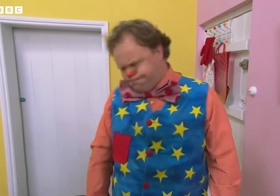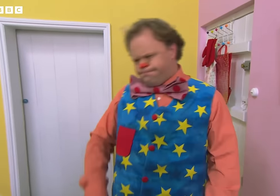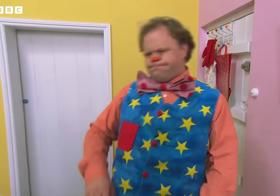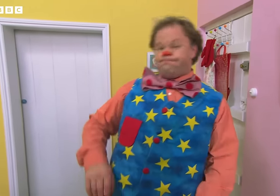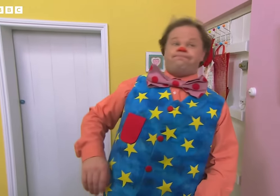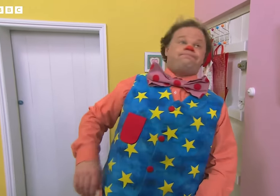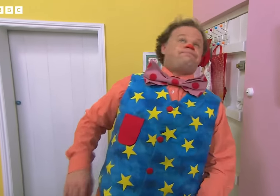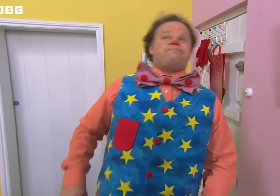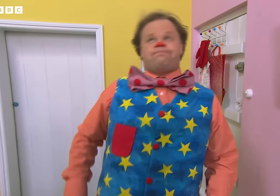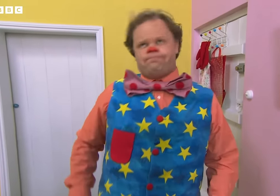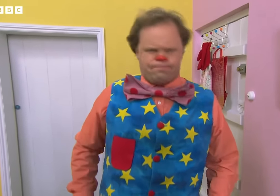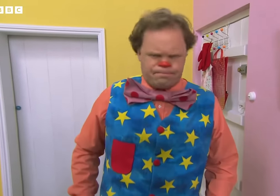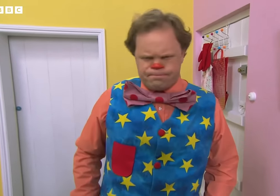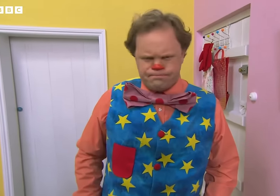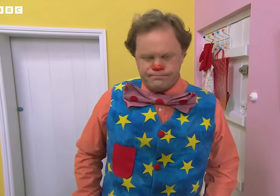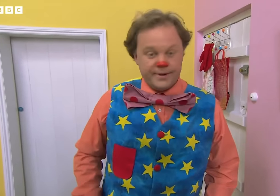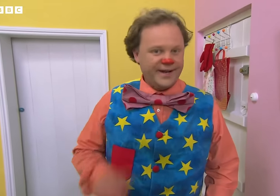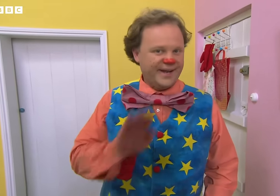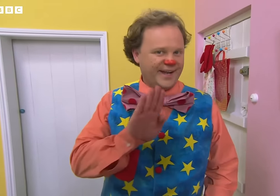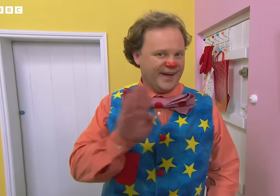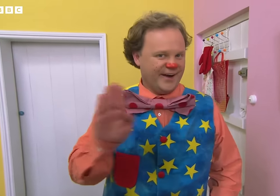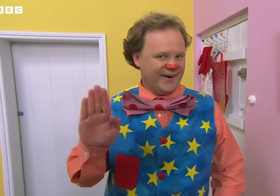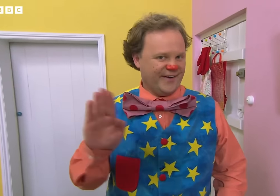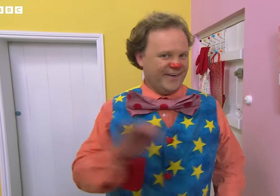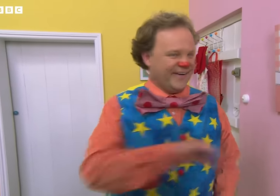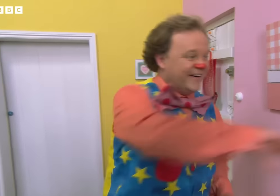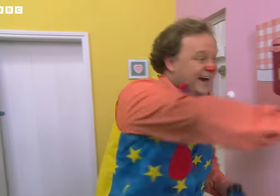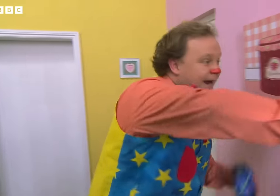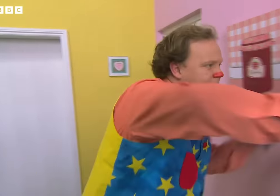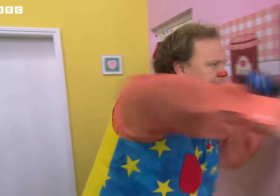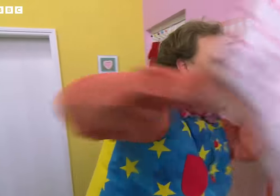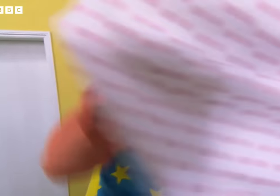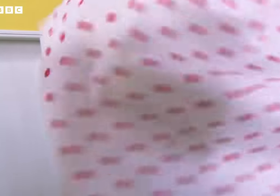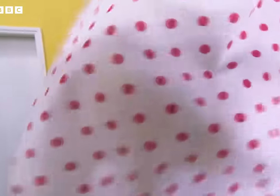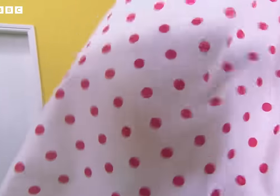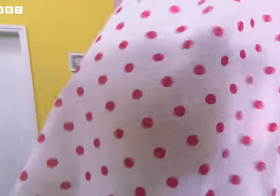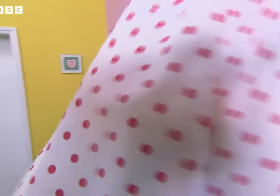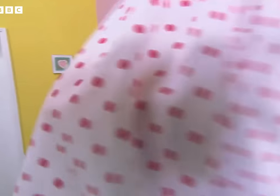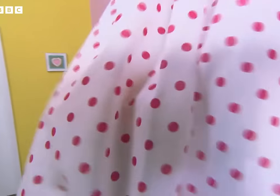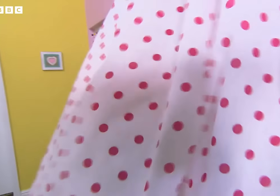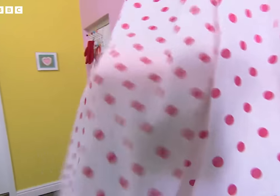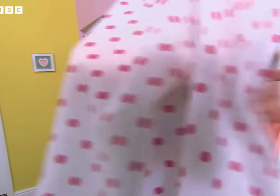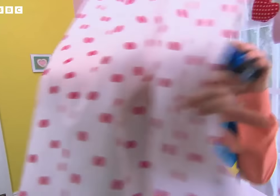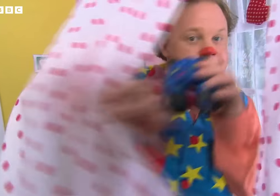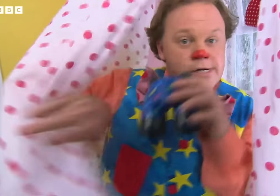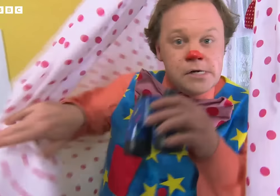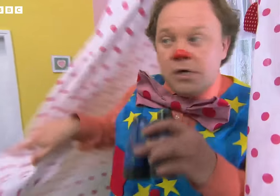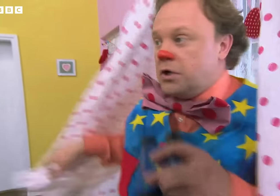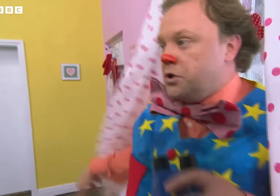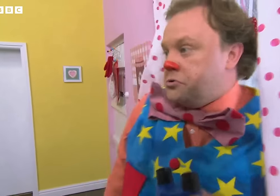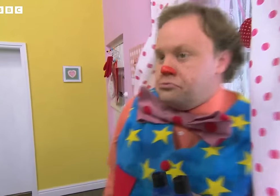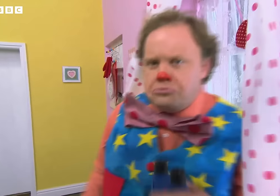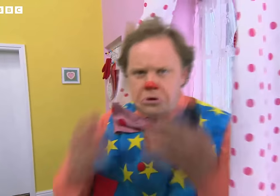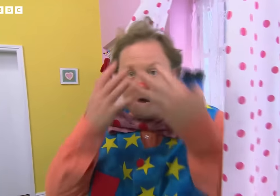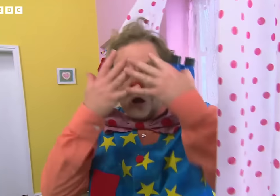No. Tiger. feathers.